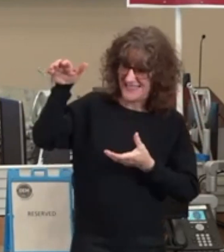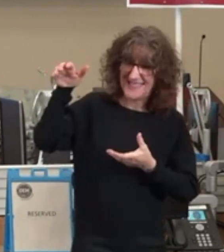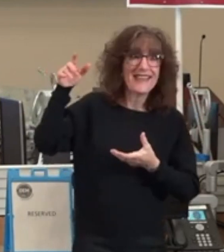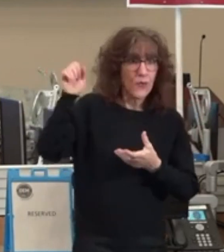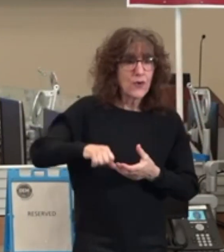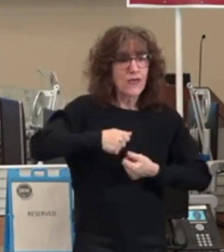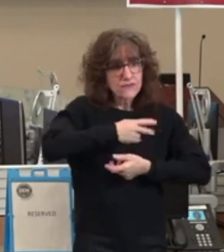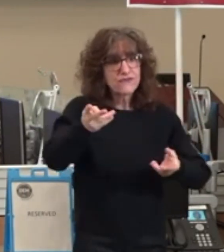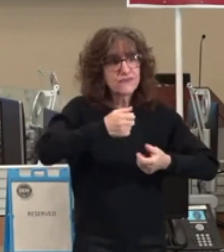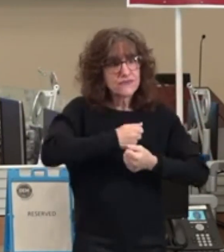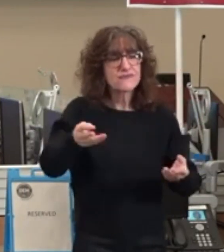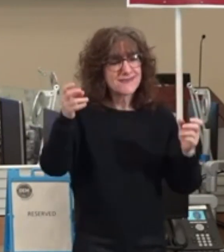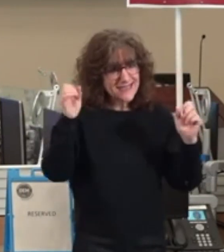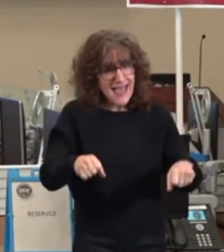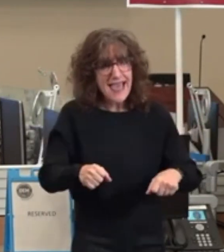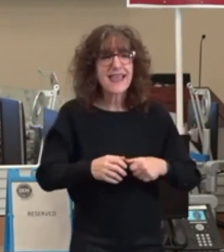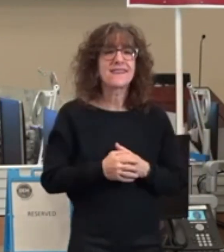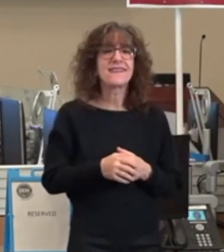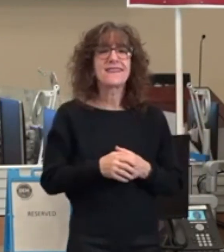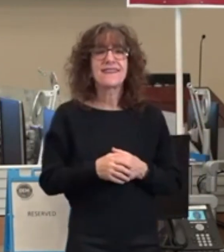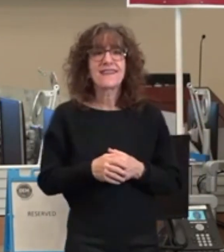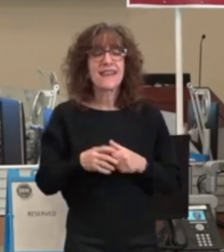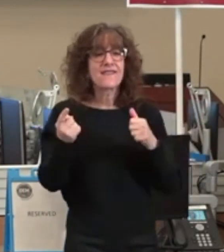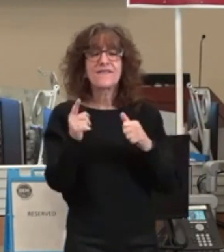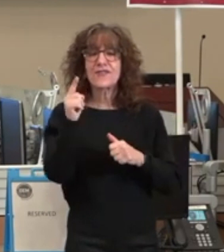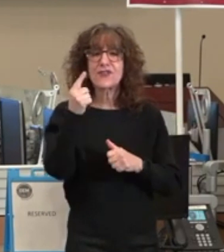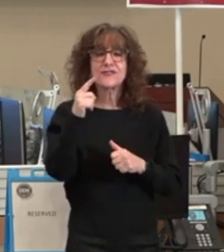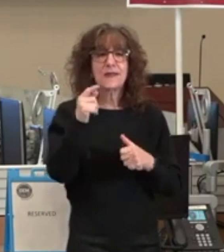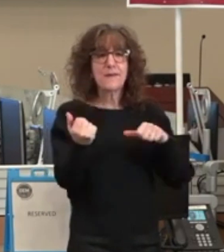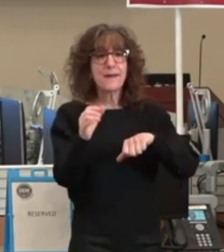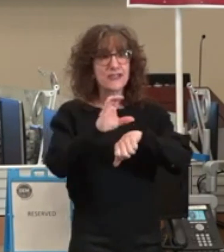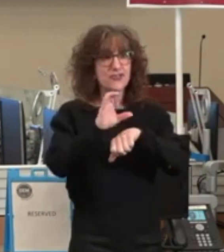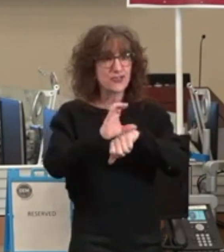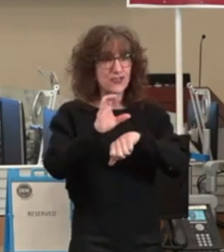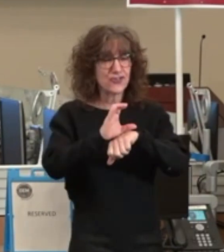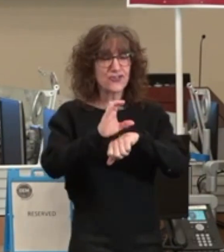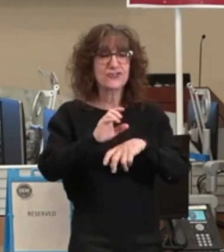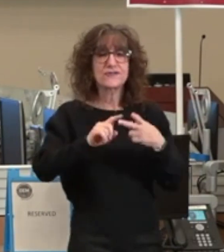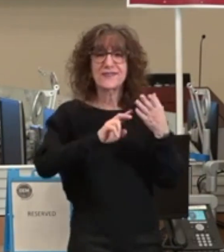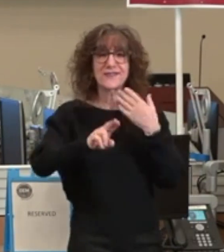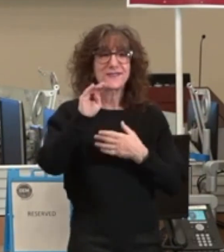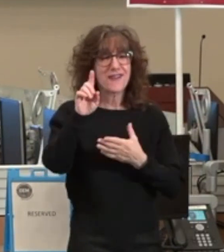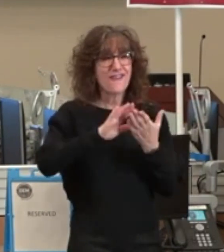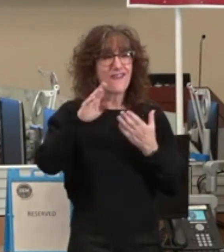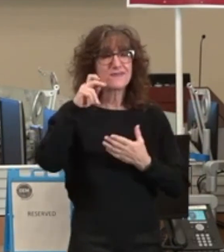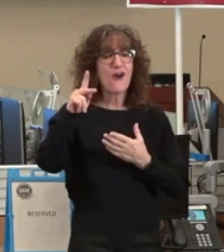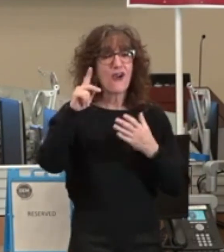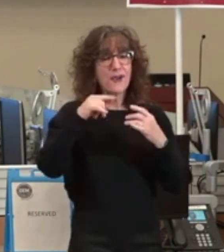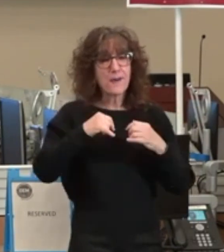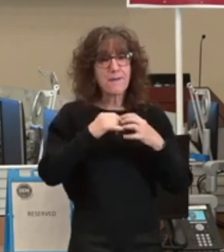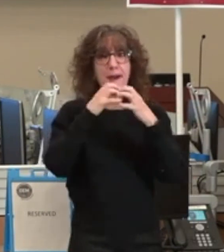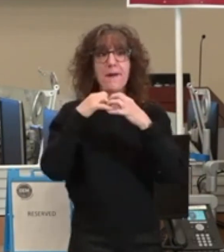can get these vaccines into people's arms. First Baptist Church of Glen Arden, the University of Maryland College Park, we're going to be doing the pop-ups